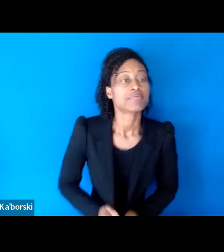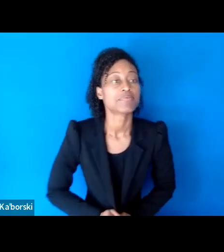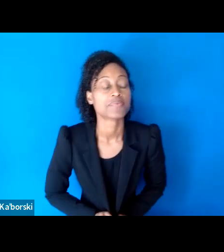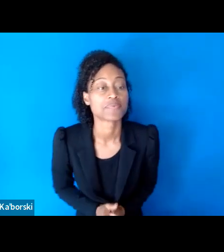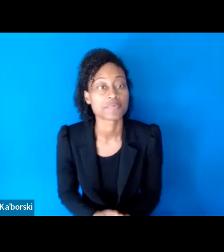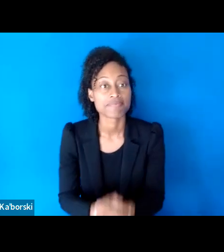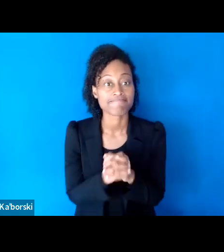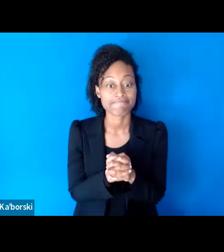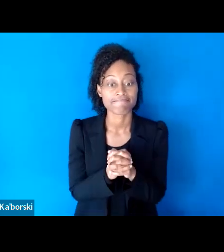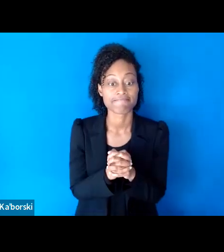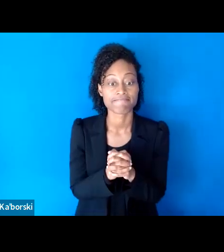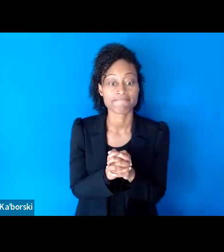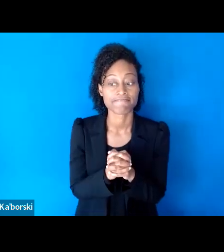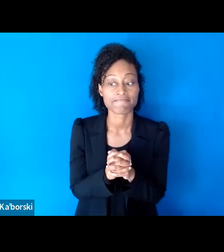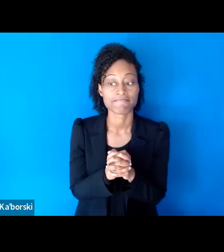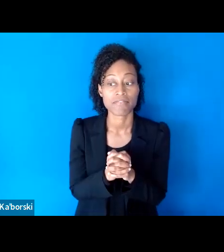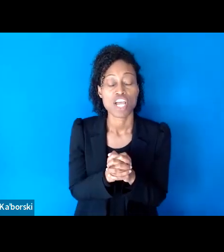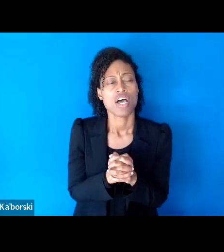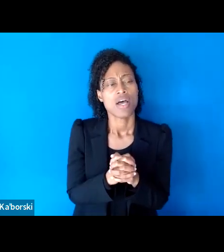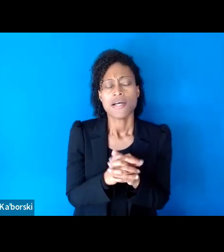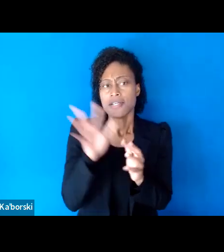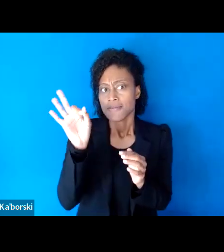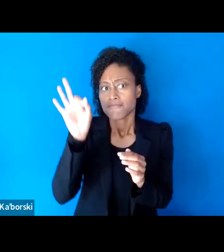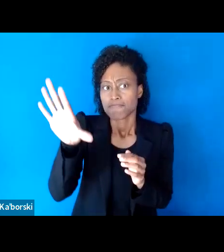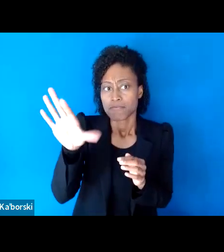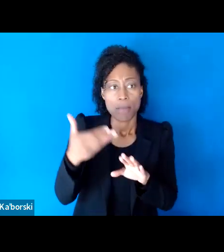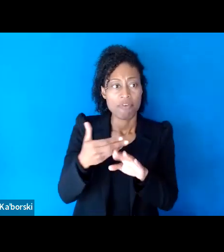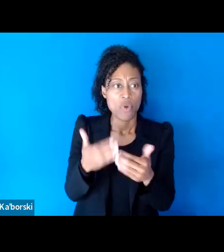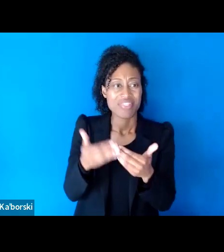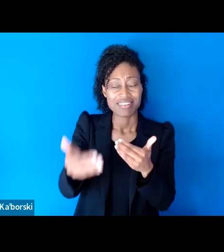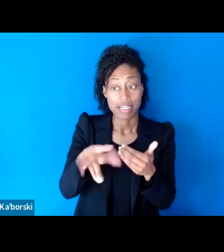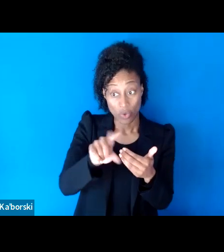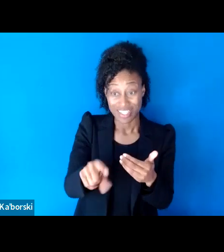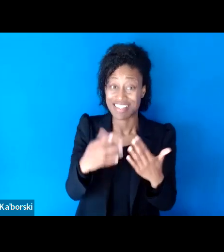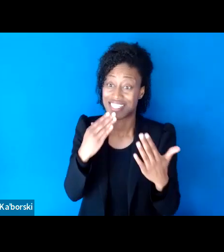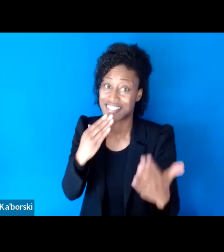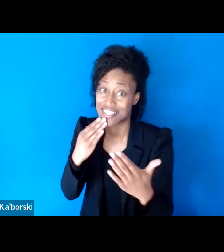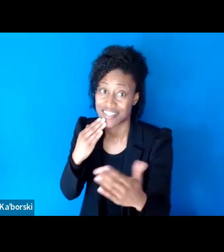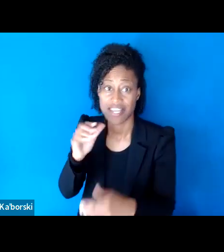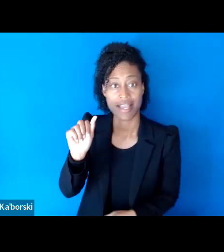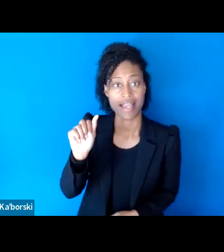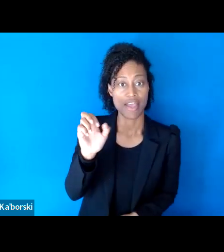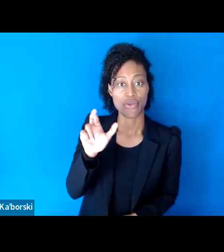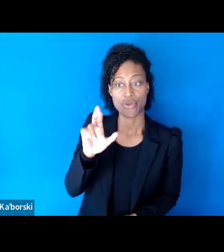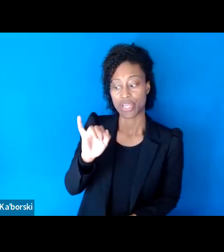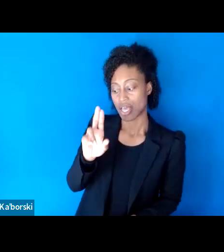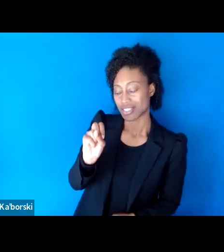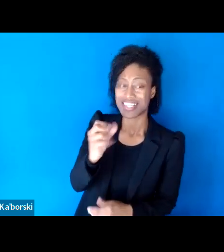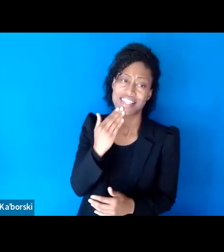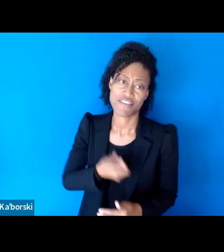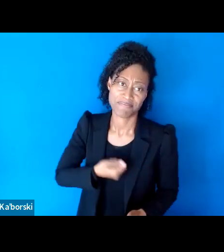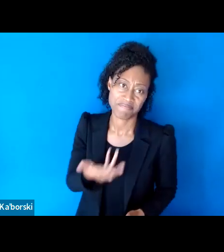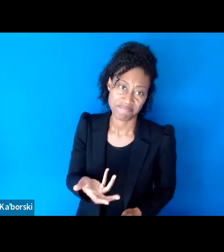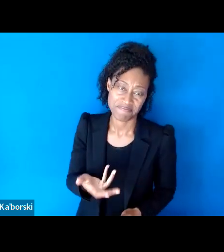One of the things I wanted to just share a note before we go to the next question, and thank you, Arius, so much for sharing. I